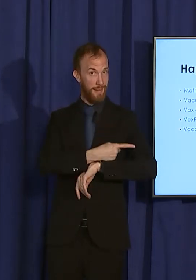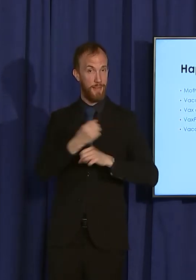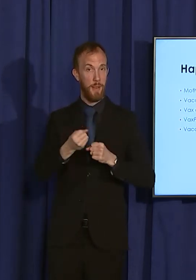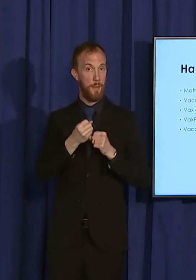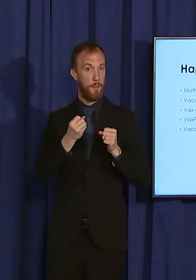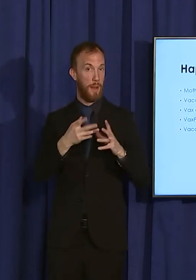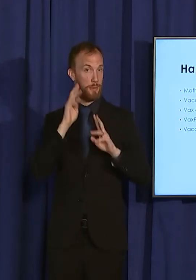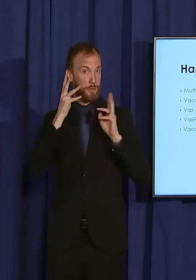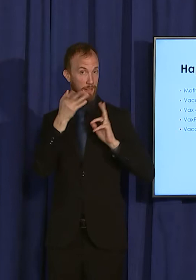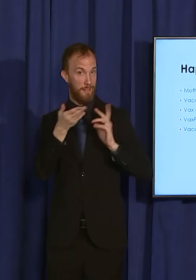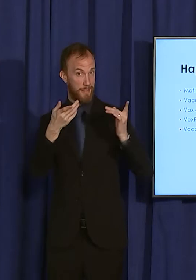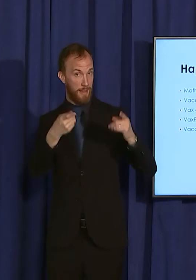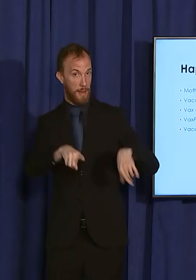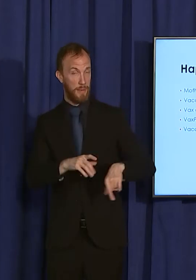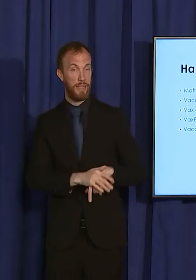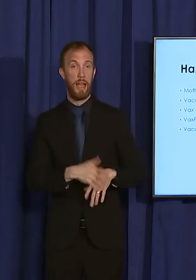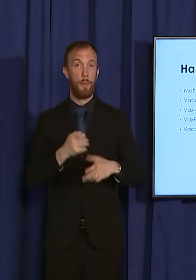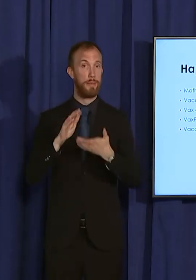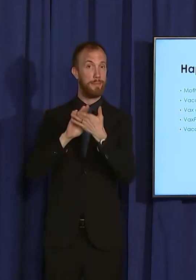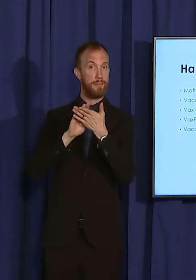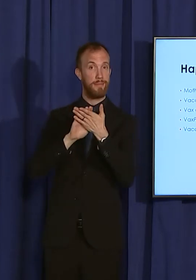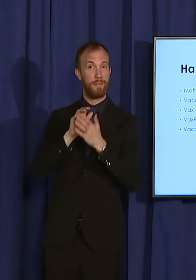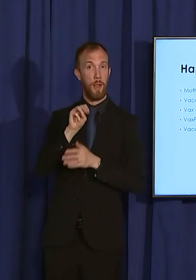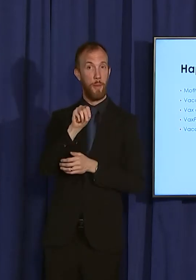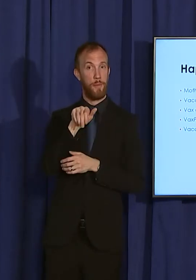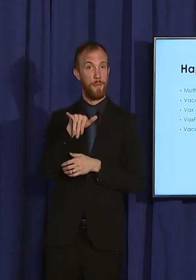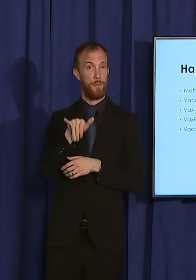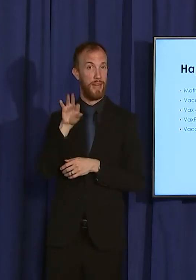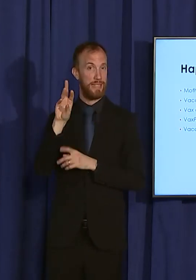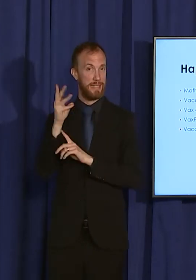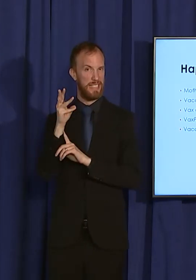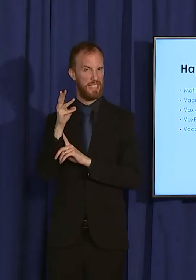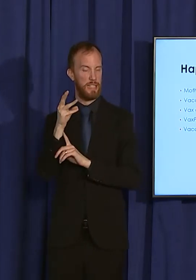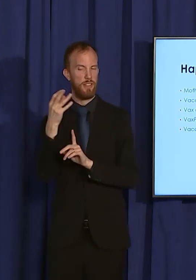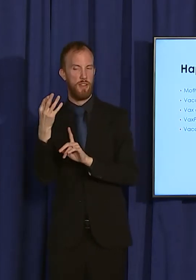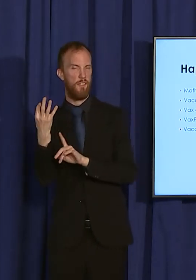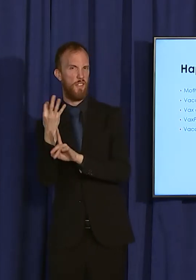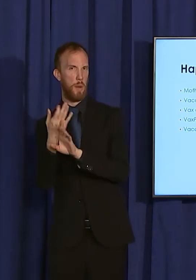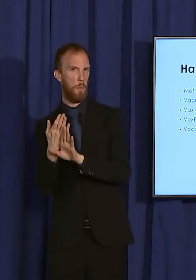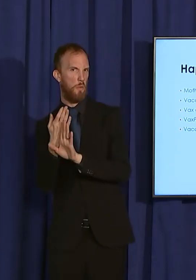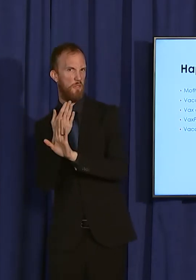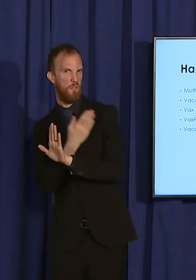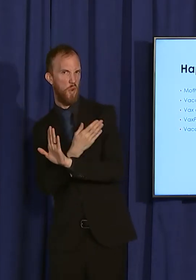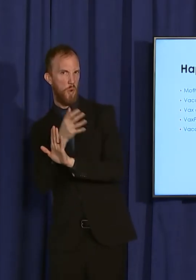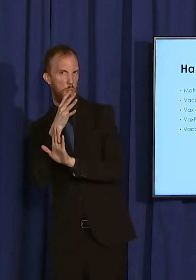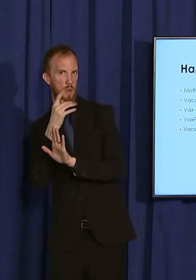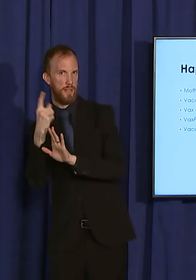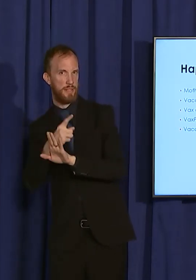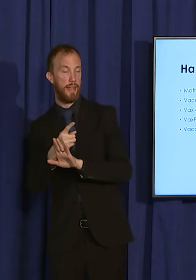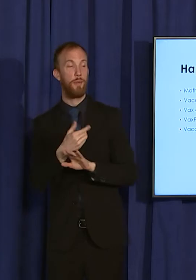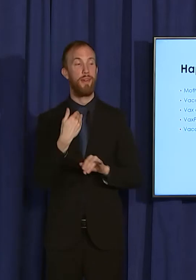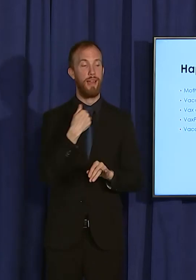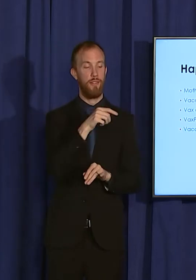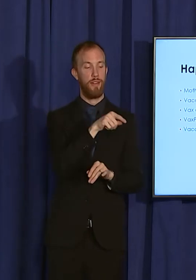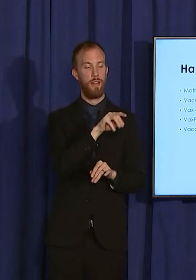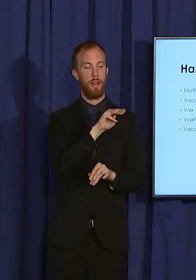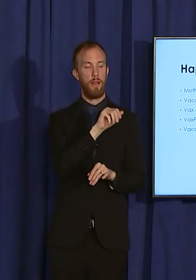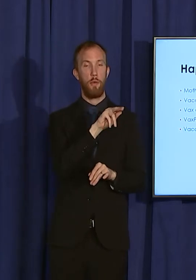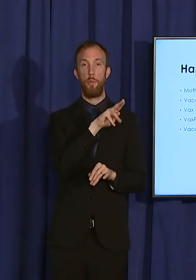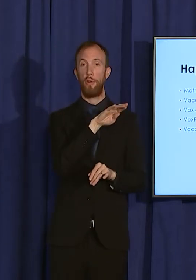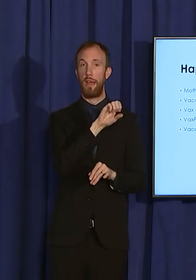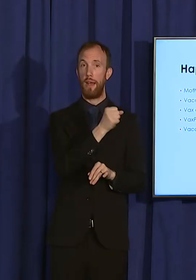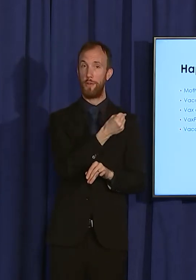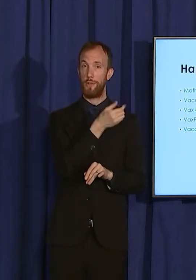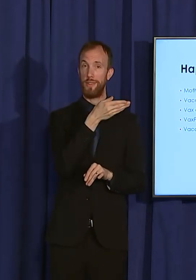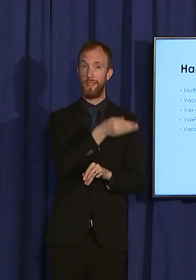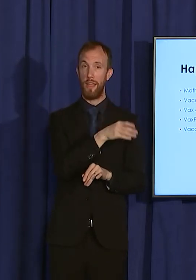happening there. I want to give a shout out. May 6th, the Friday before Mother's Day, the Mariano's in Bronzeville is not only offering vaccine for